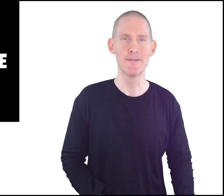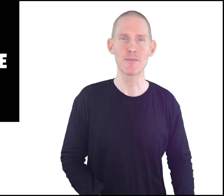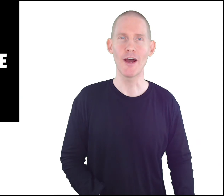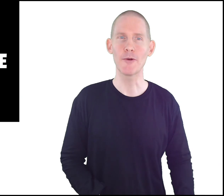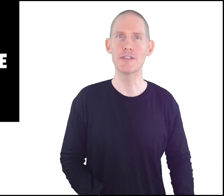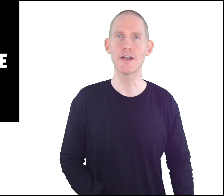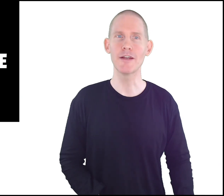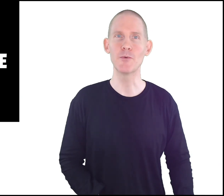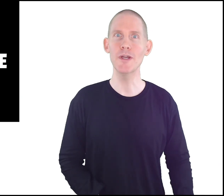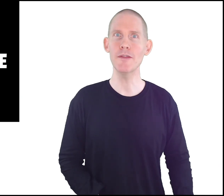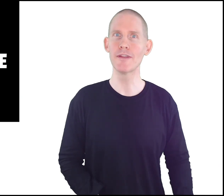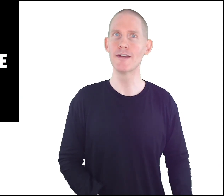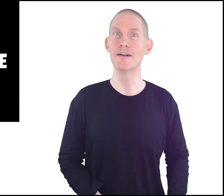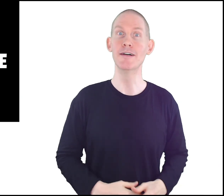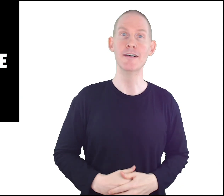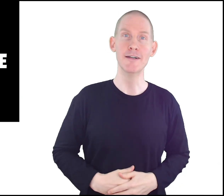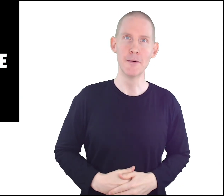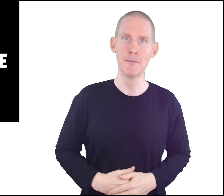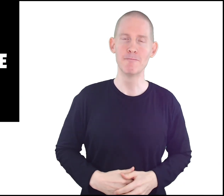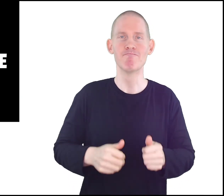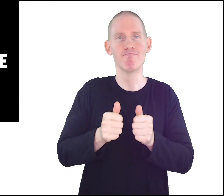How do we sign with?